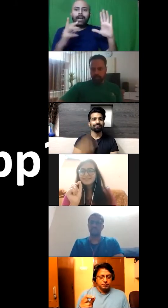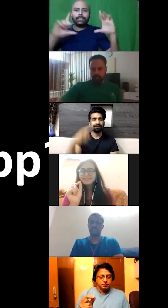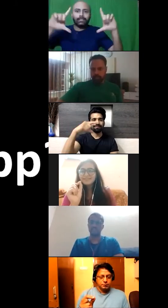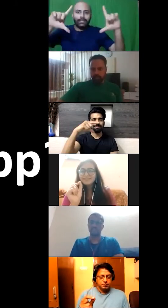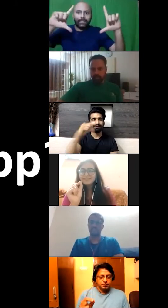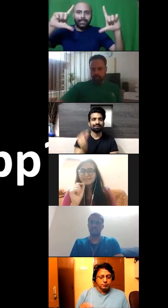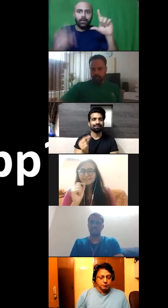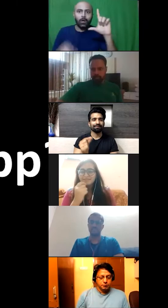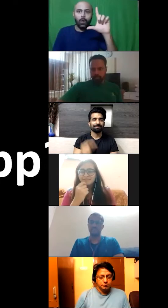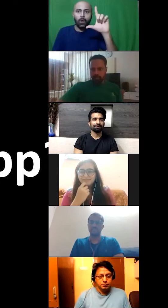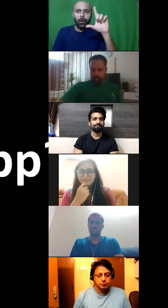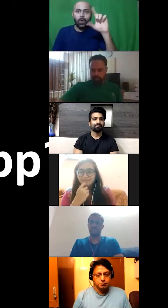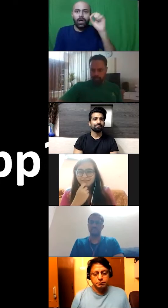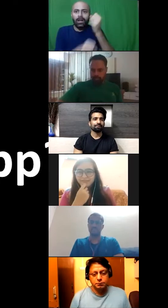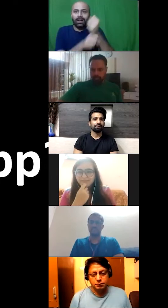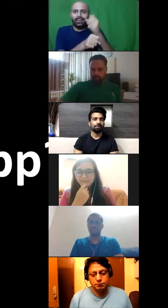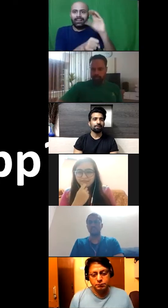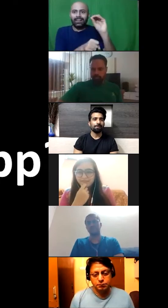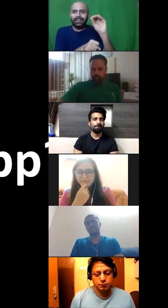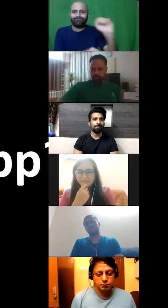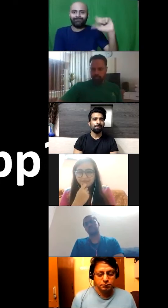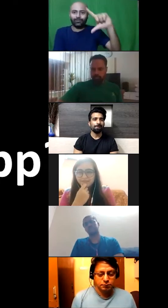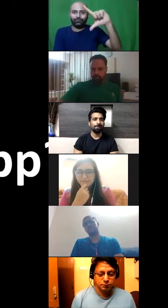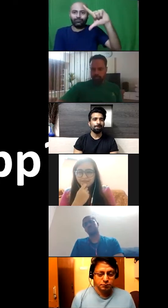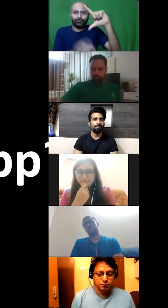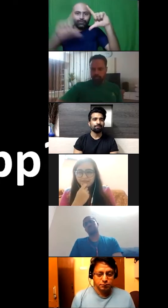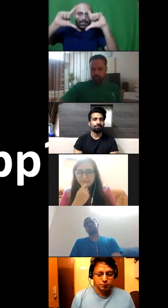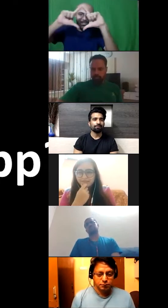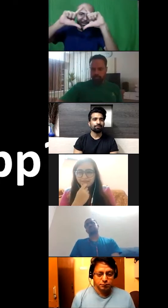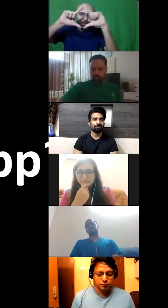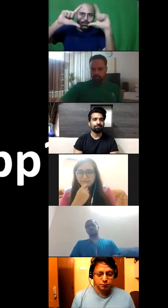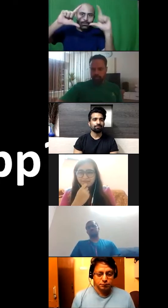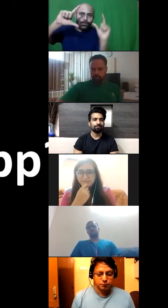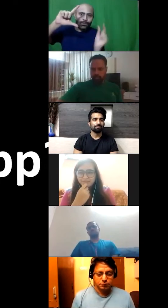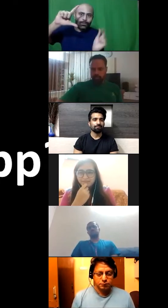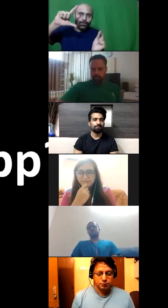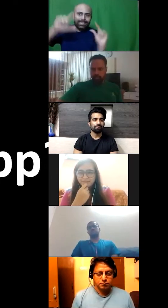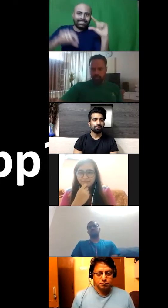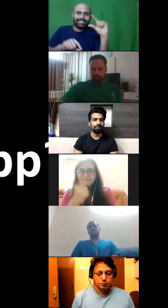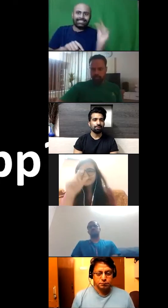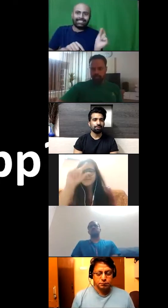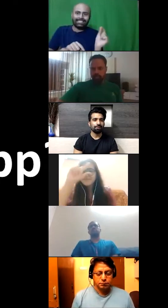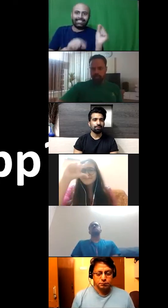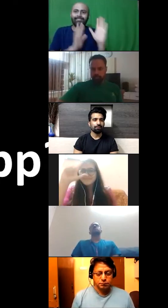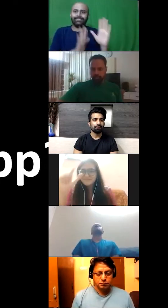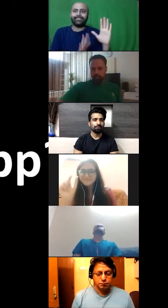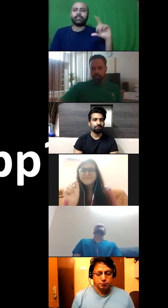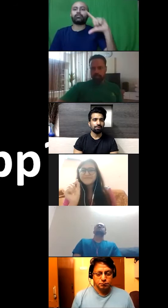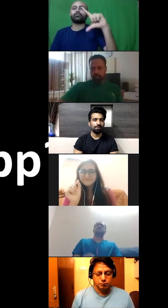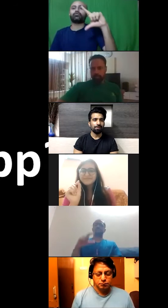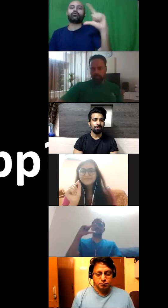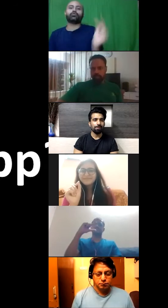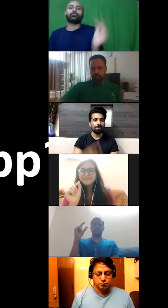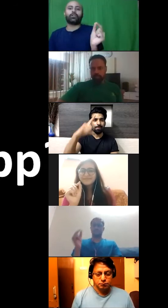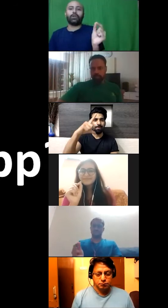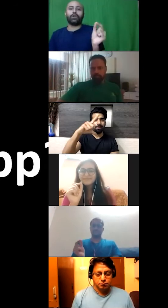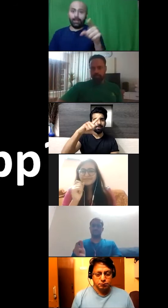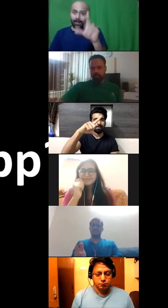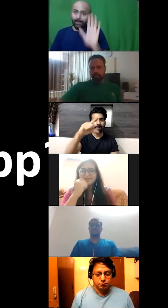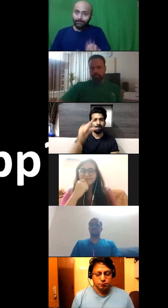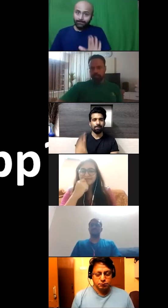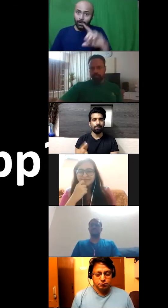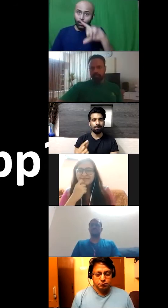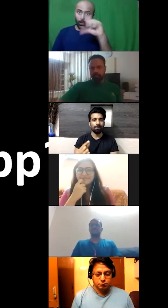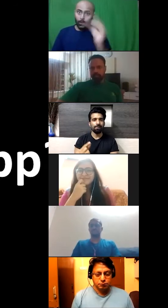Why? Because we, when we see a WhatsApp logo, you can see it's quite related to its, the